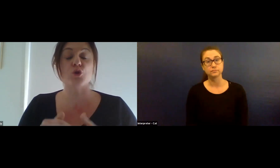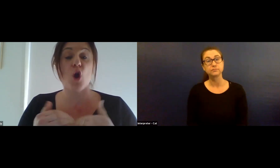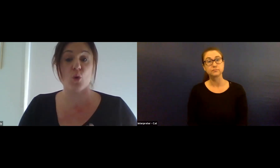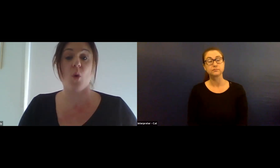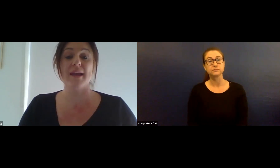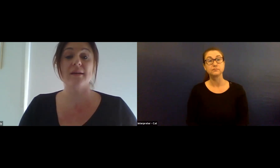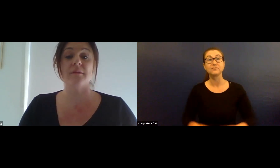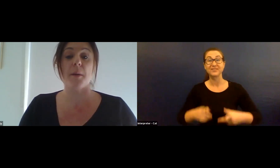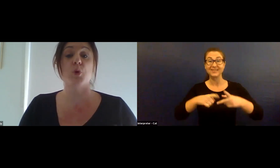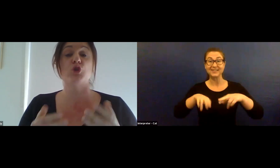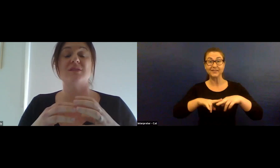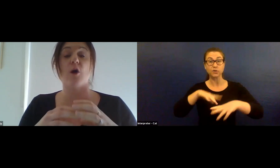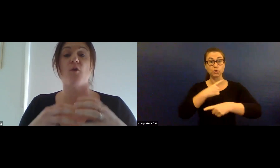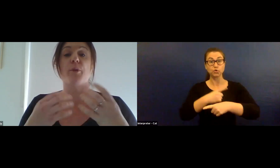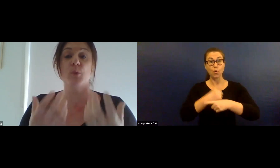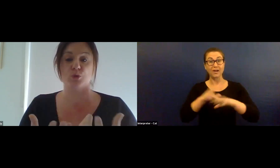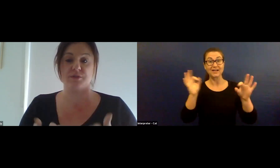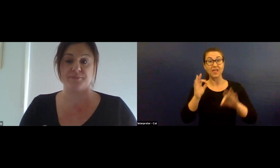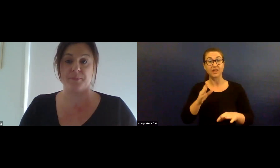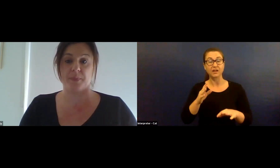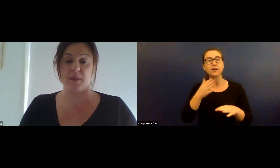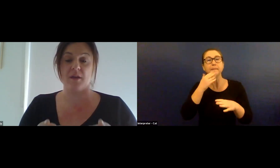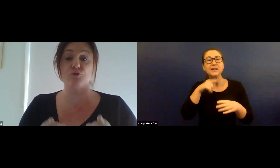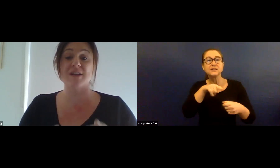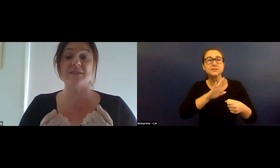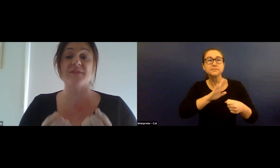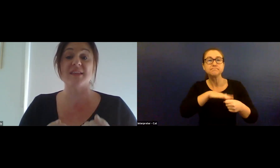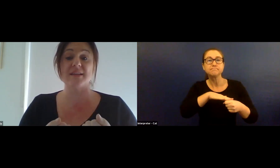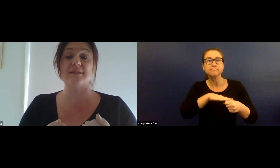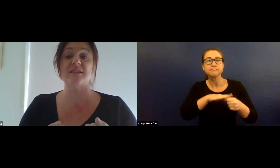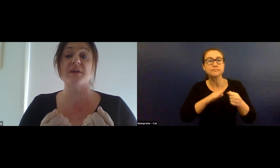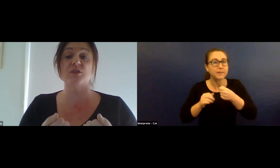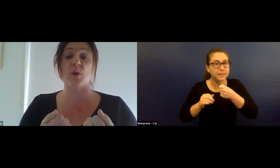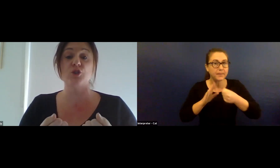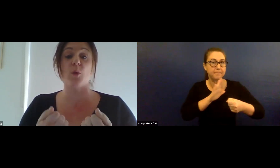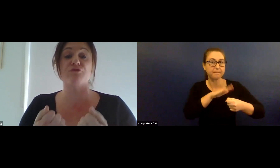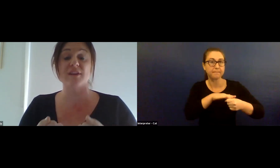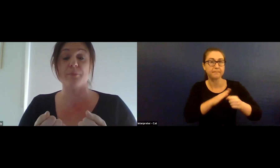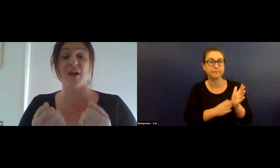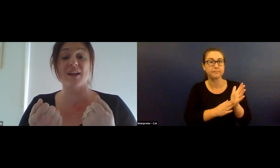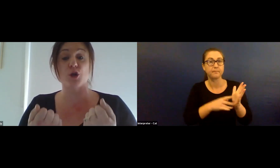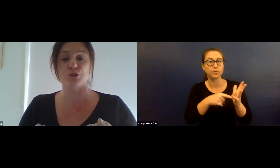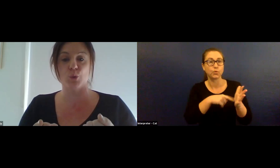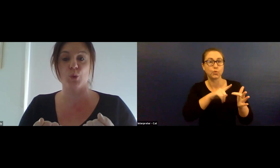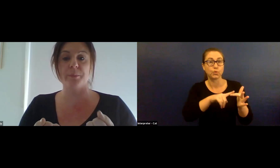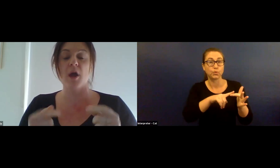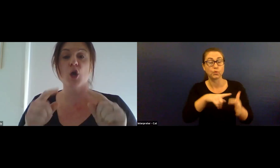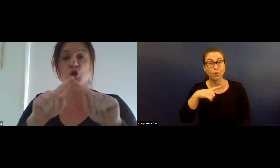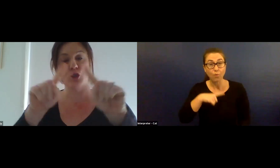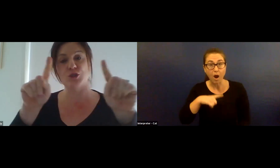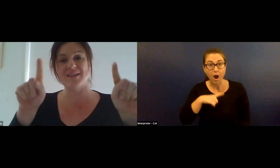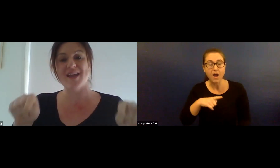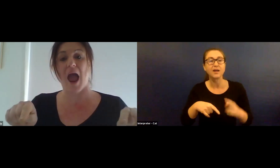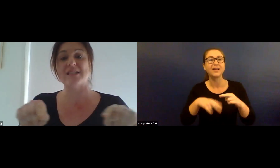When you're not talking, put yourself on mute. The reason for this is because when you are lip reading on Zoom,